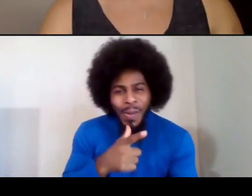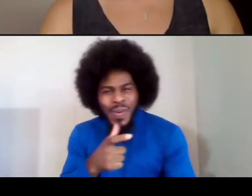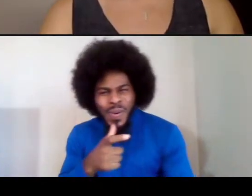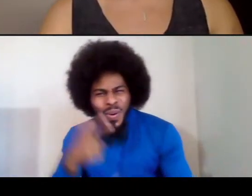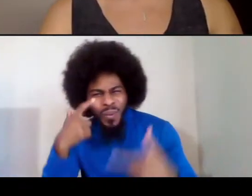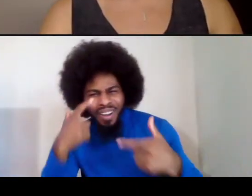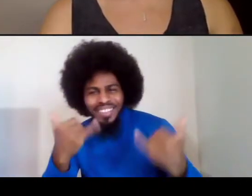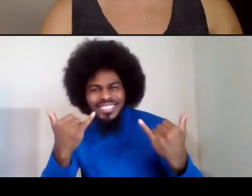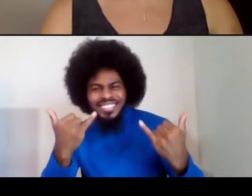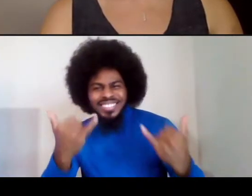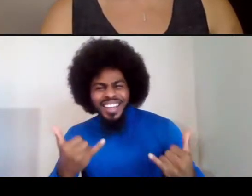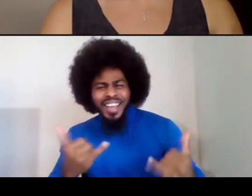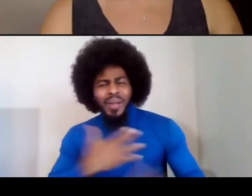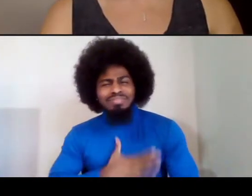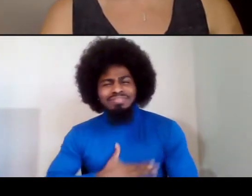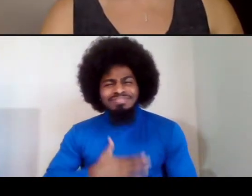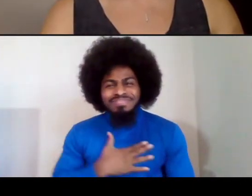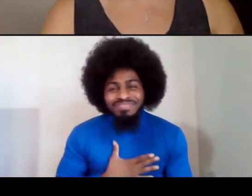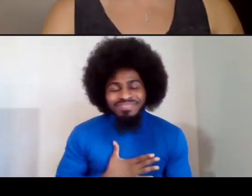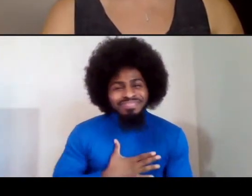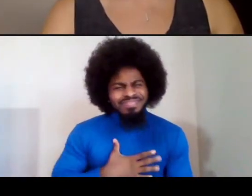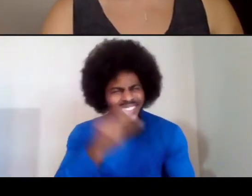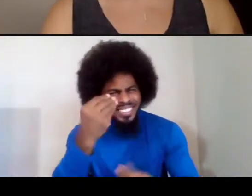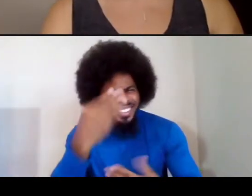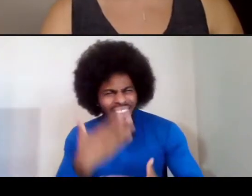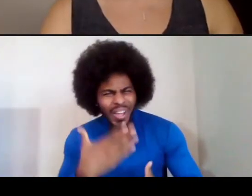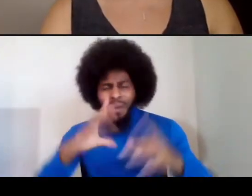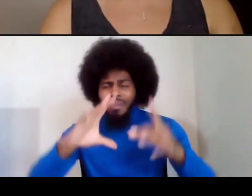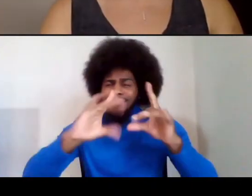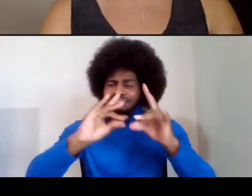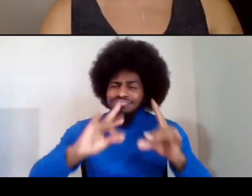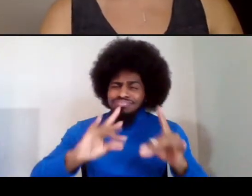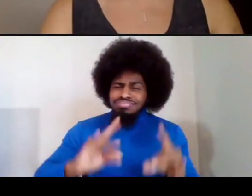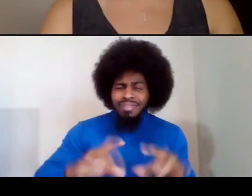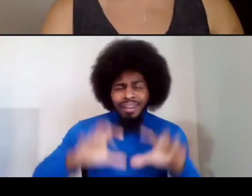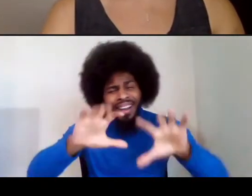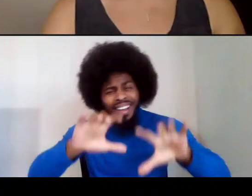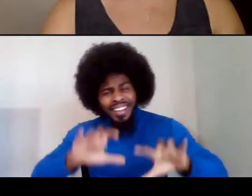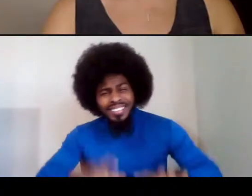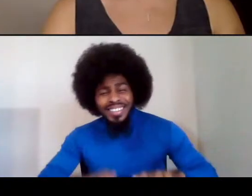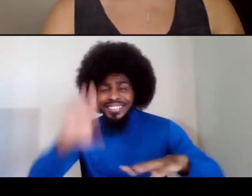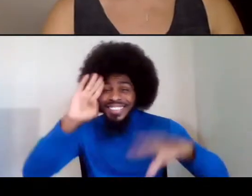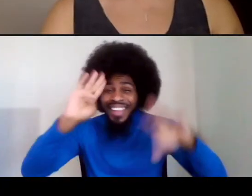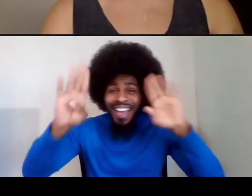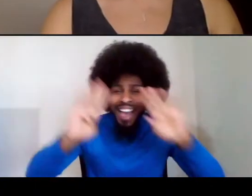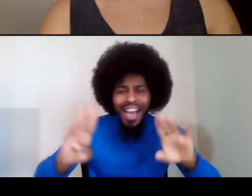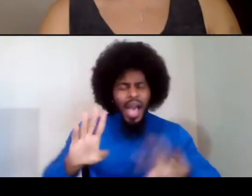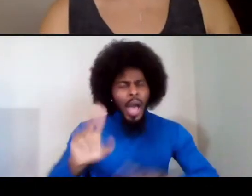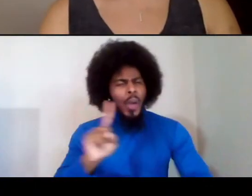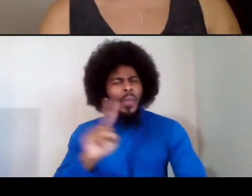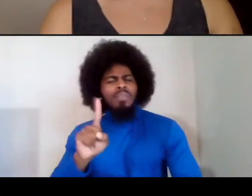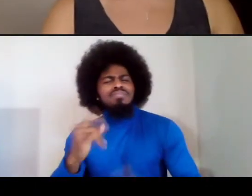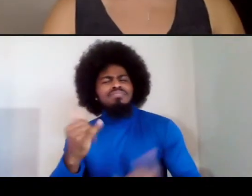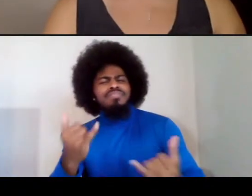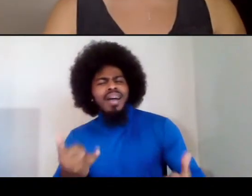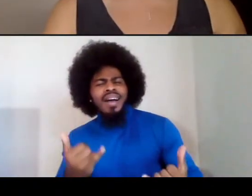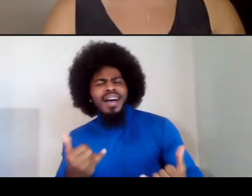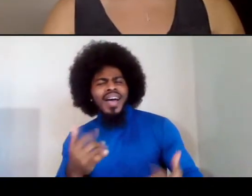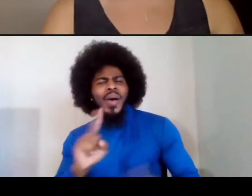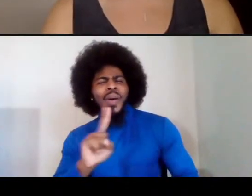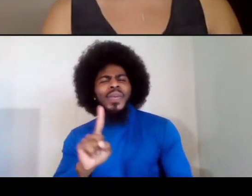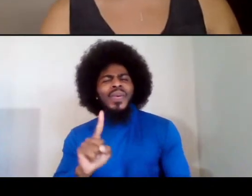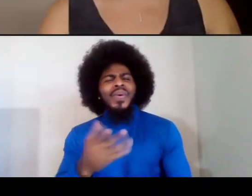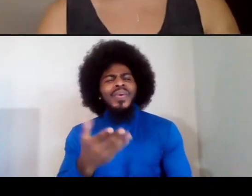video, drop some comments in the chat, say hello where you're watching from. Feel free to engage,